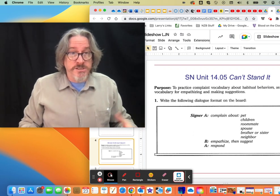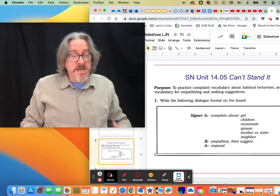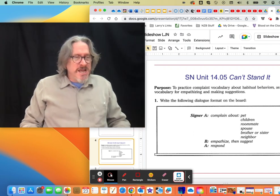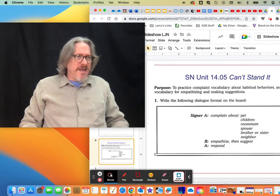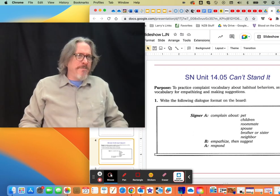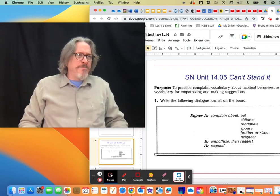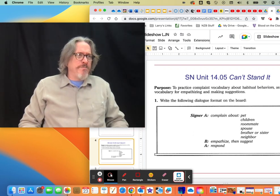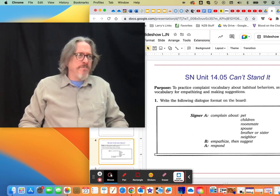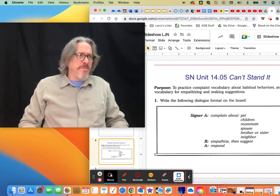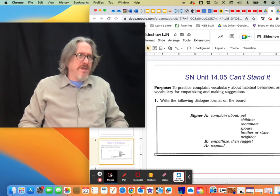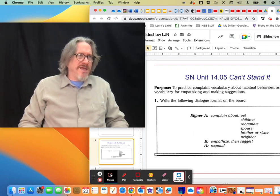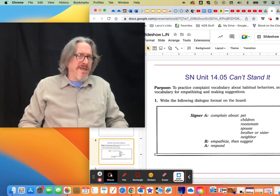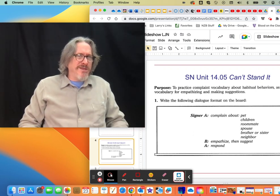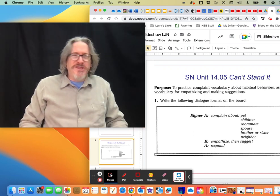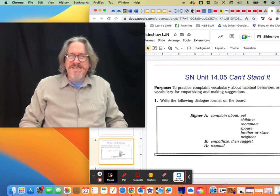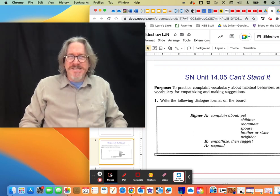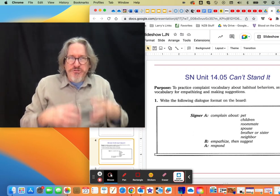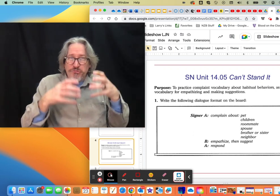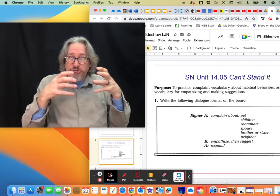us,